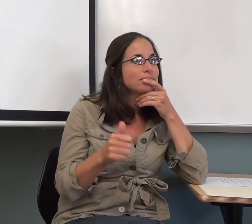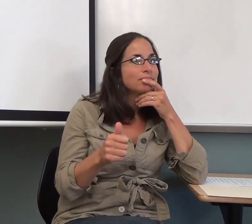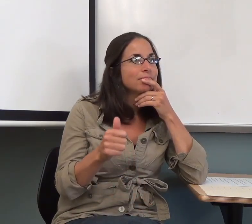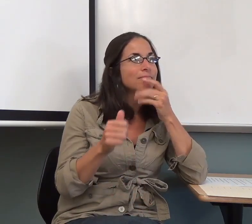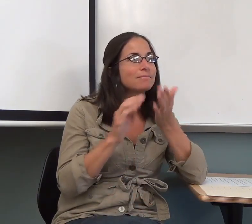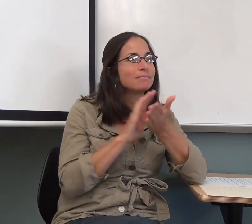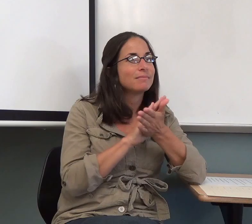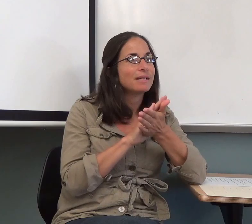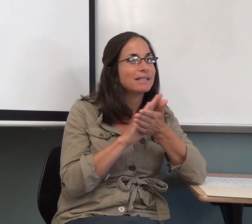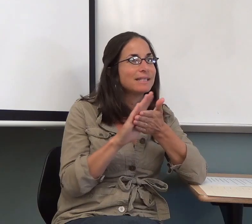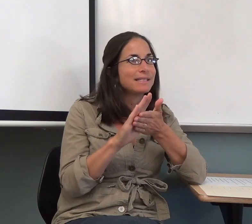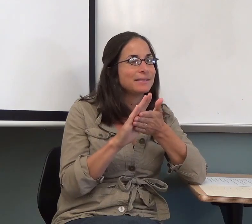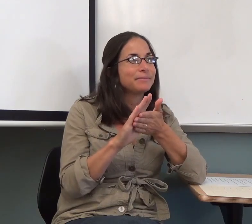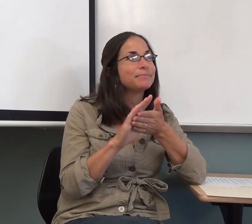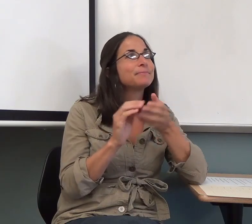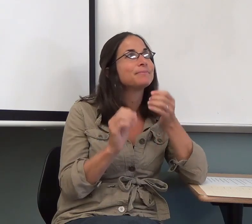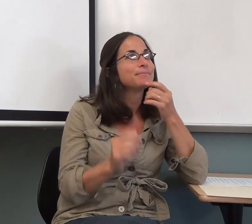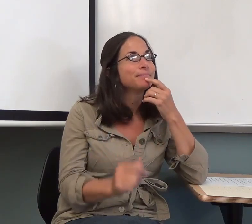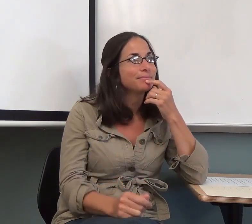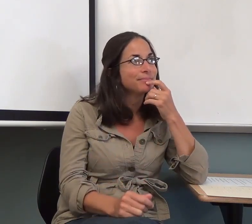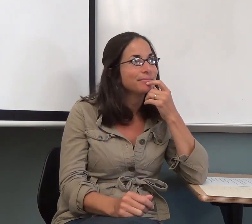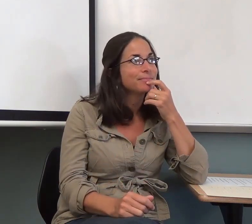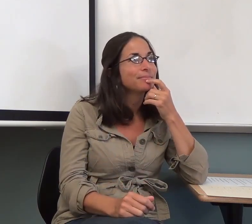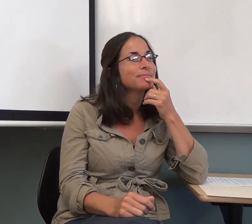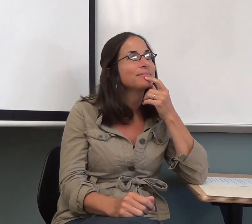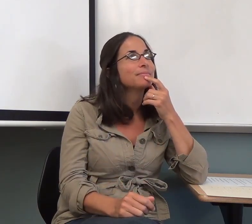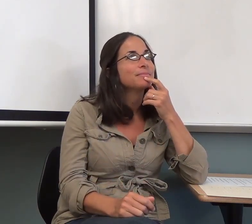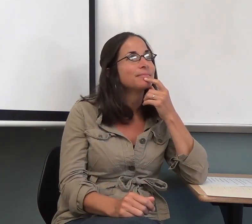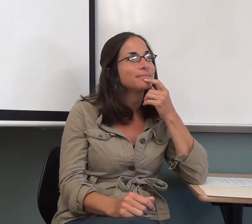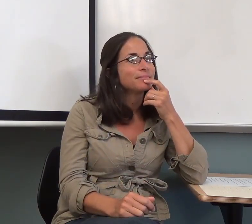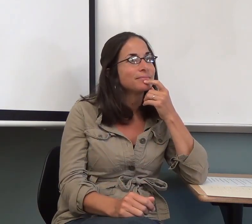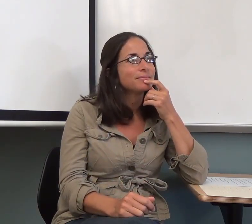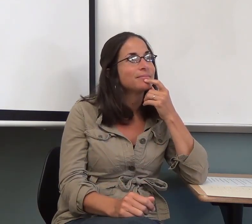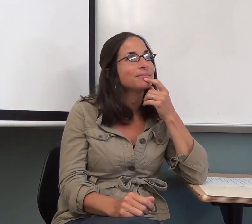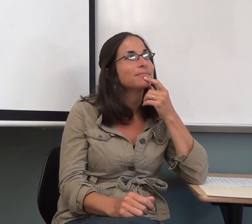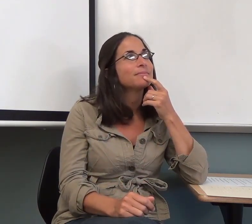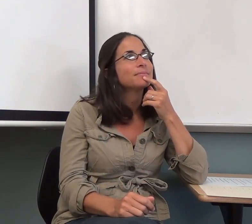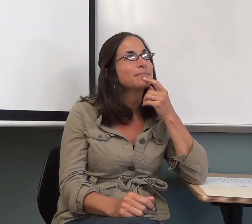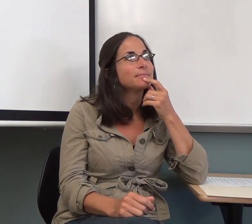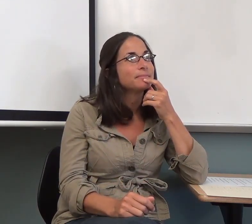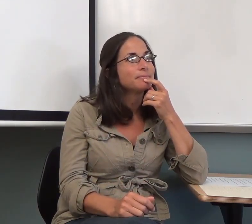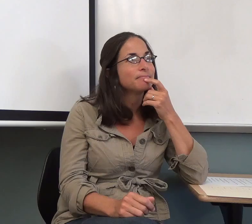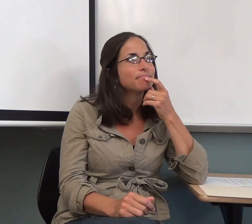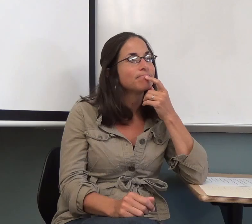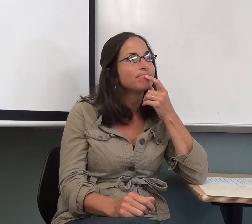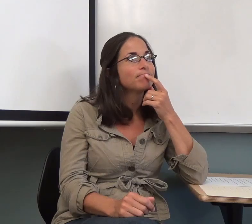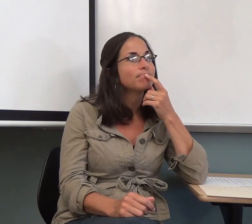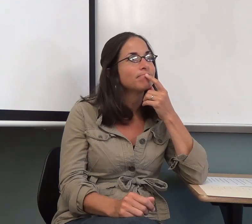Oh, good. Because you lied. You said you couldn't. I just bend the truth. This is